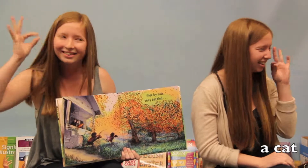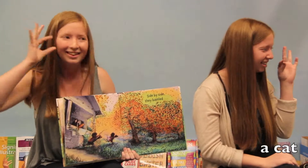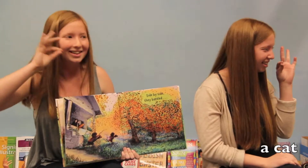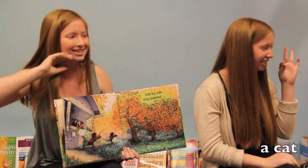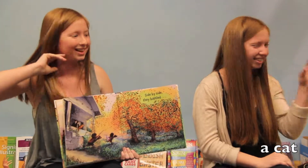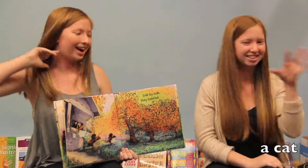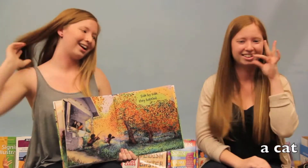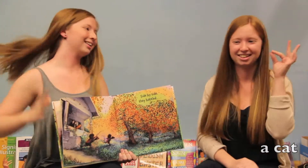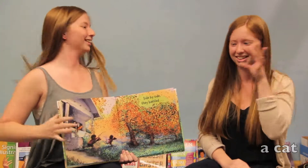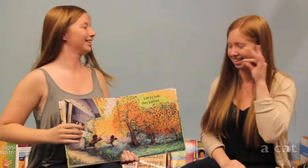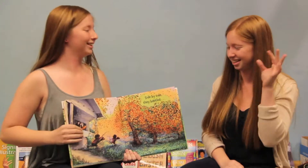It's a cat.